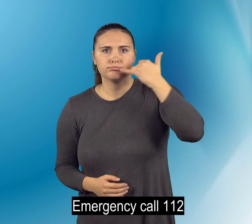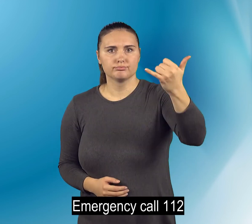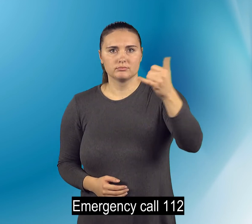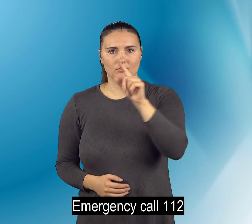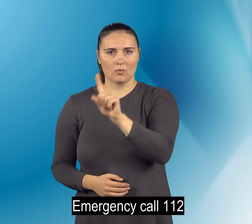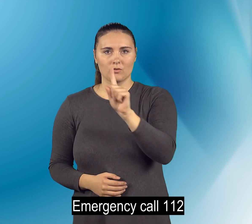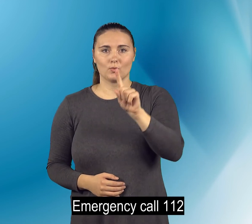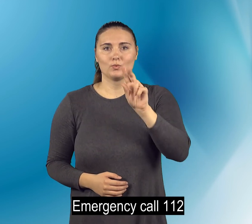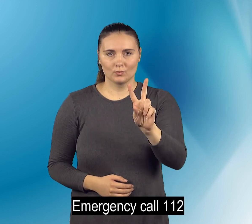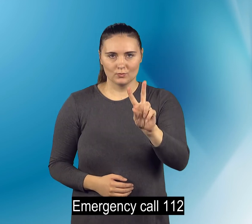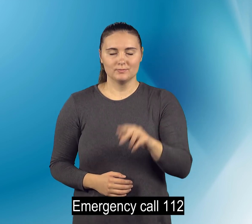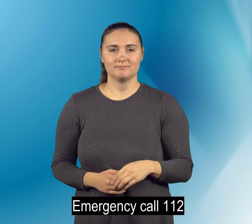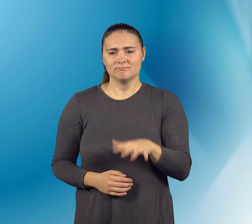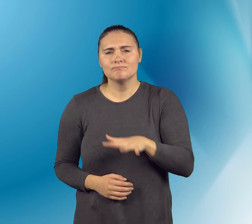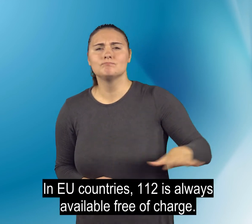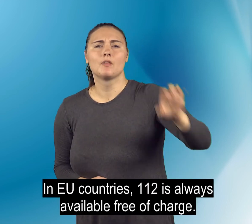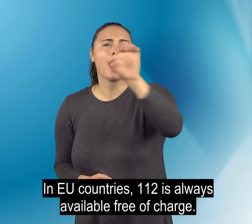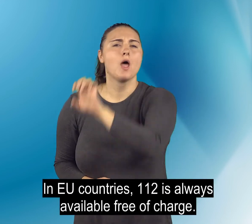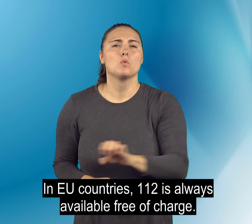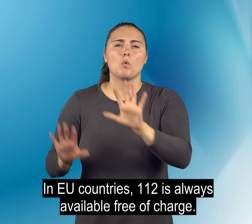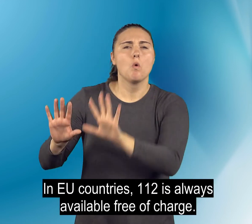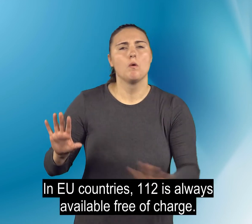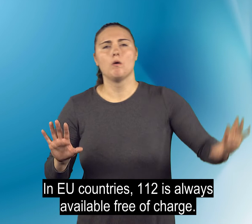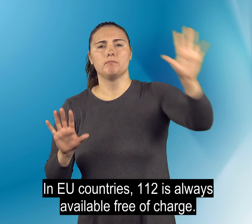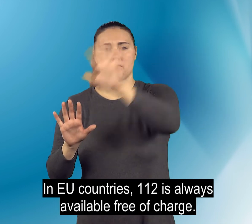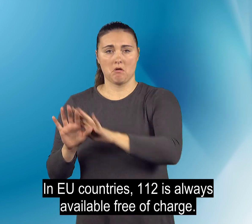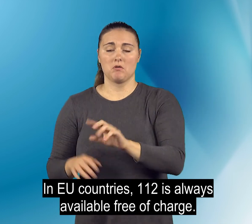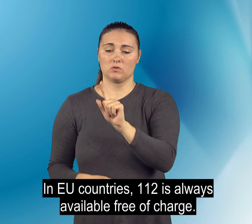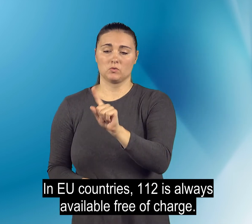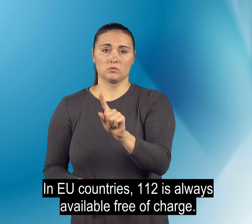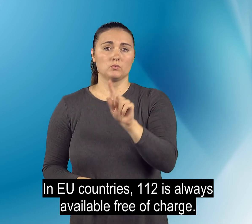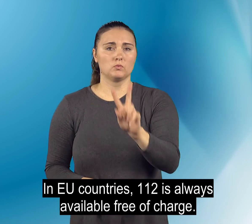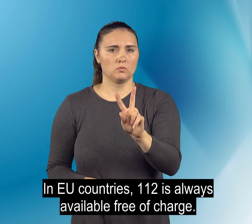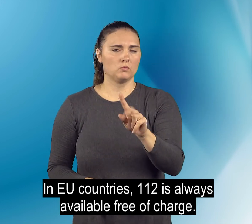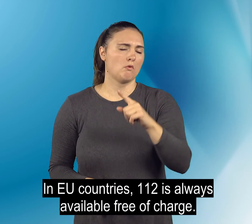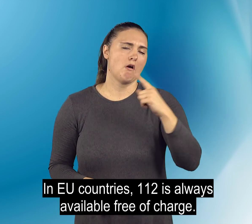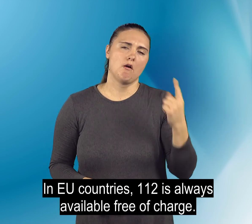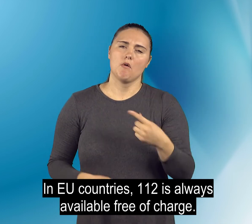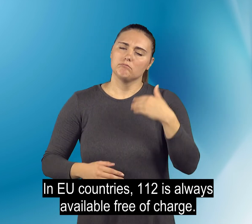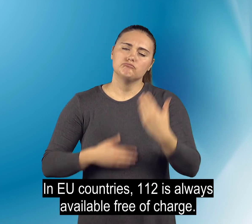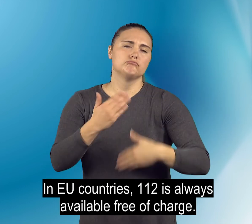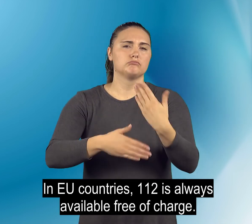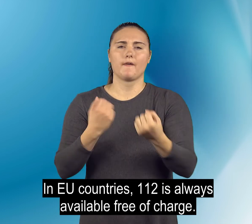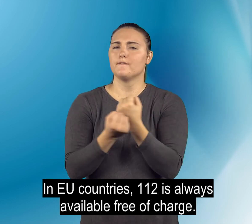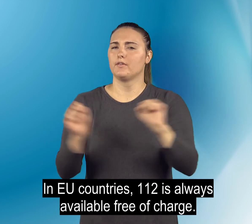Emergency call 112. In EU countries, 112 is always available free of charge.